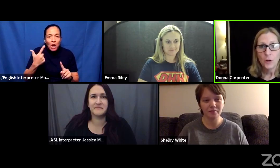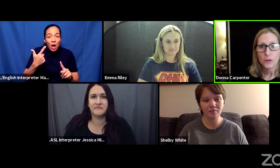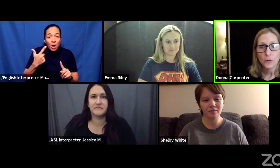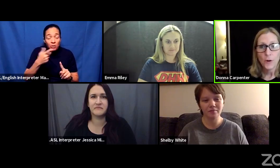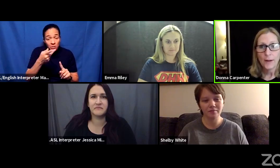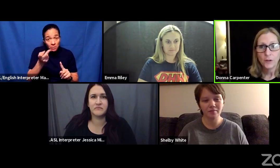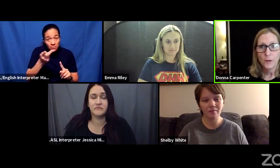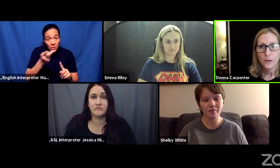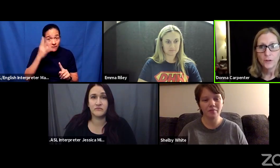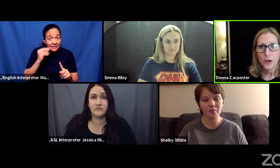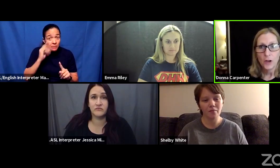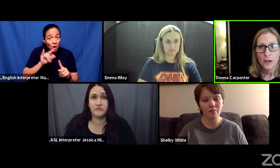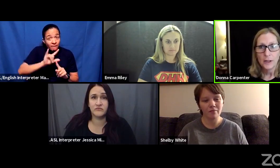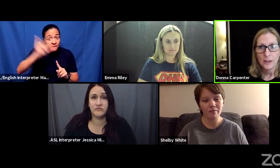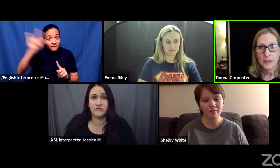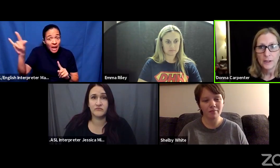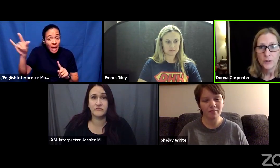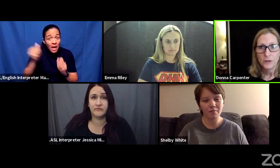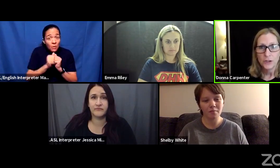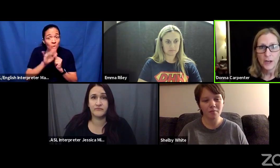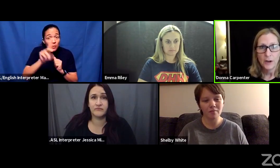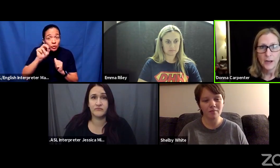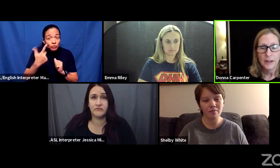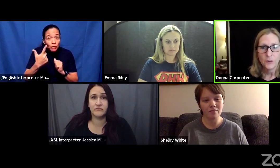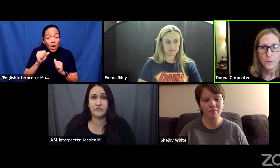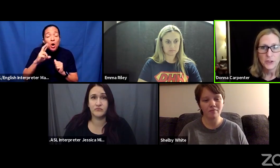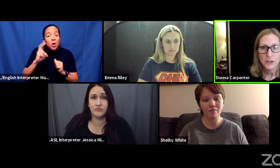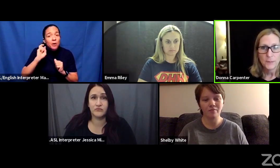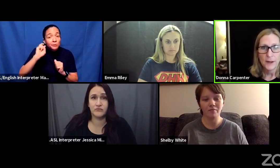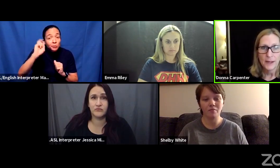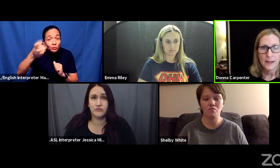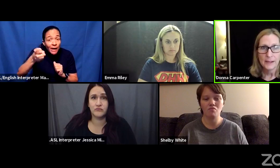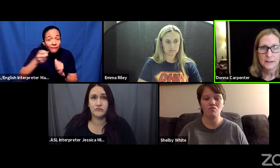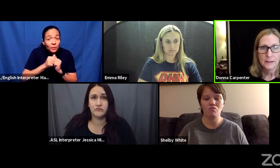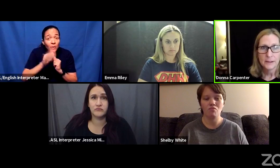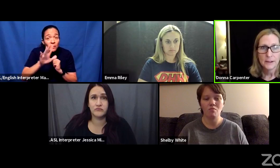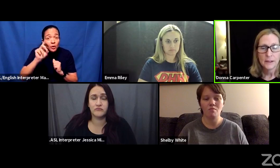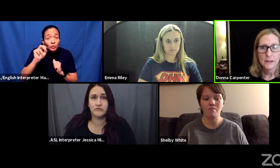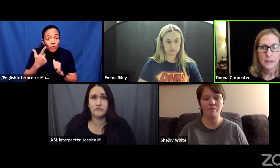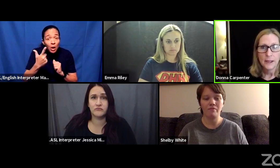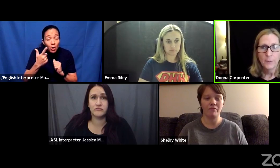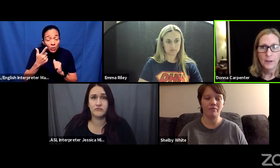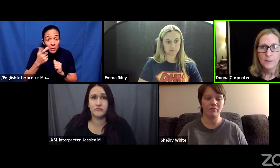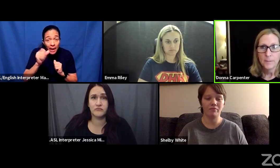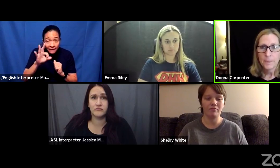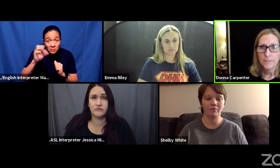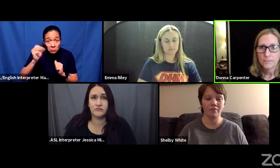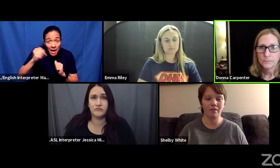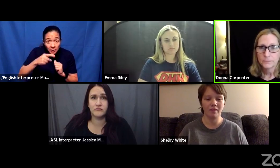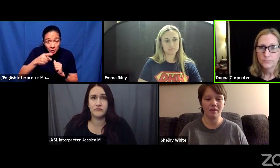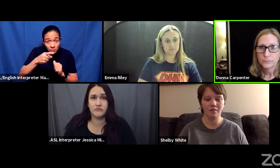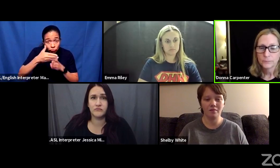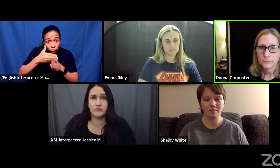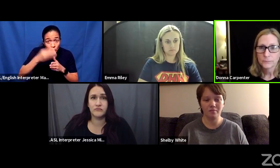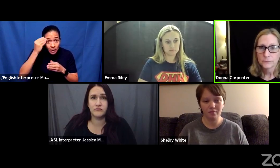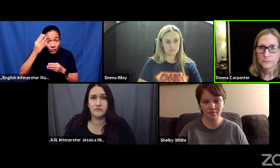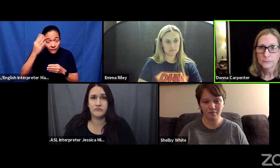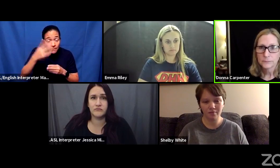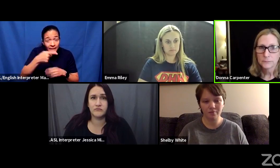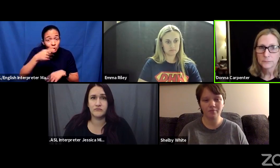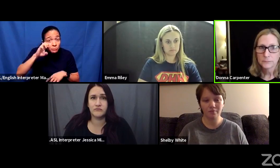your dog or traveled with your dog? Can you share any information about that? Emma?